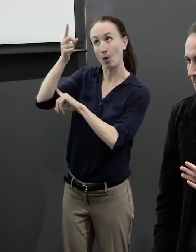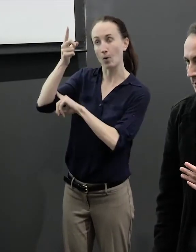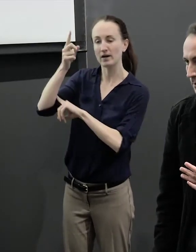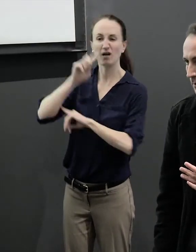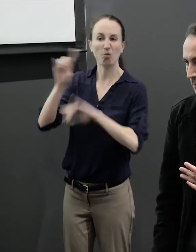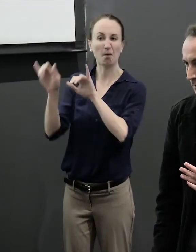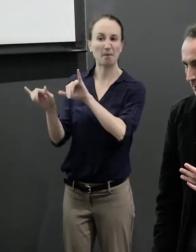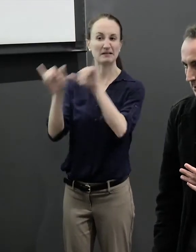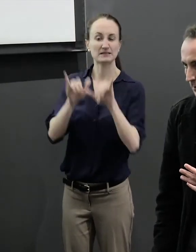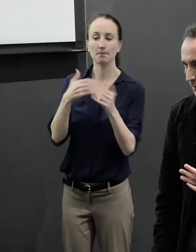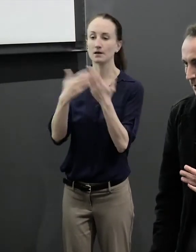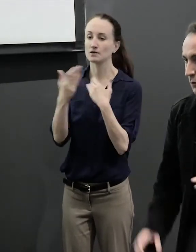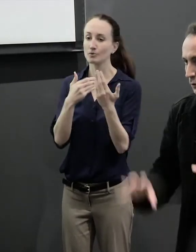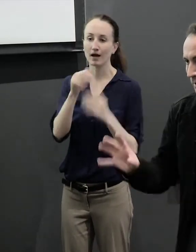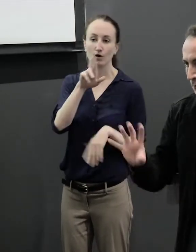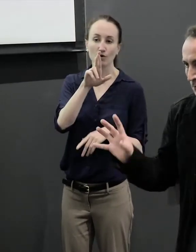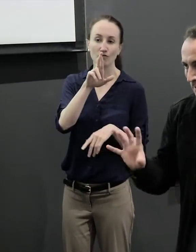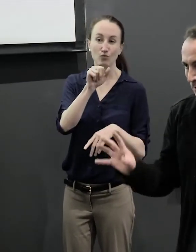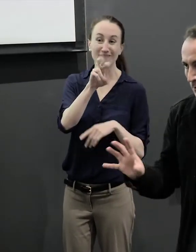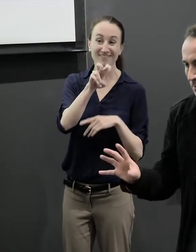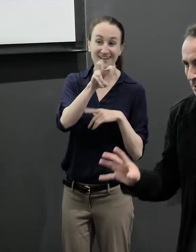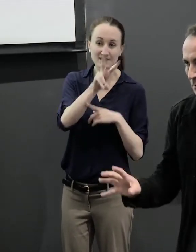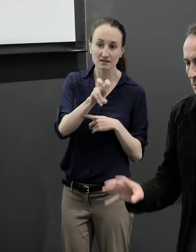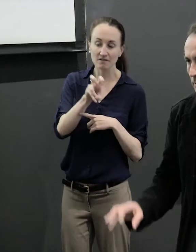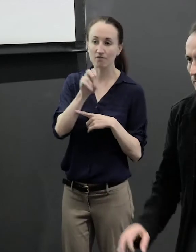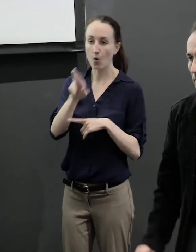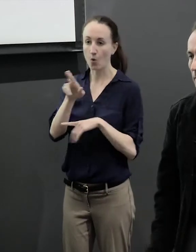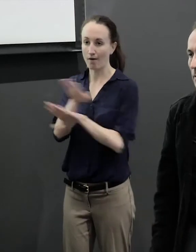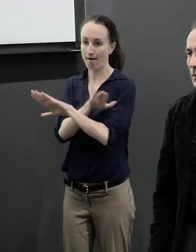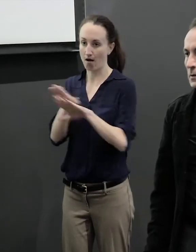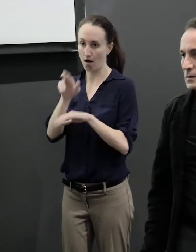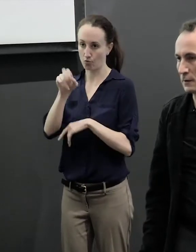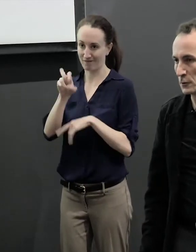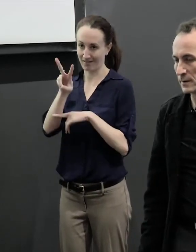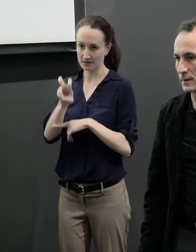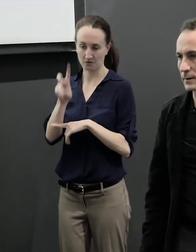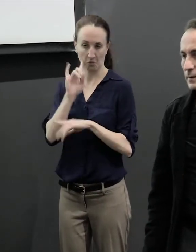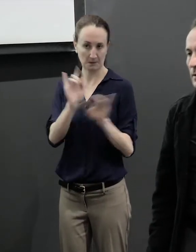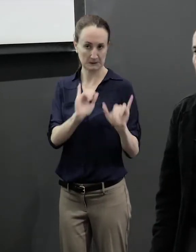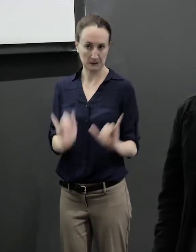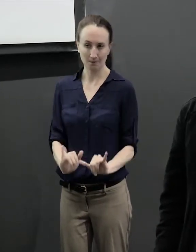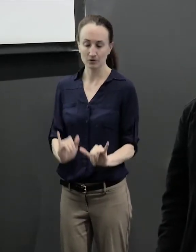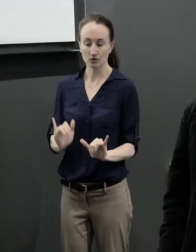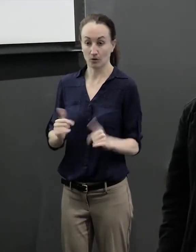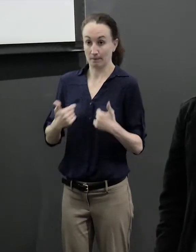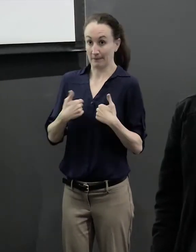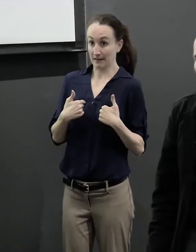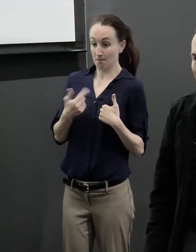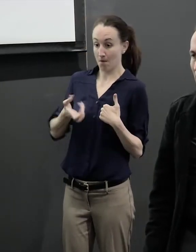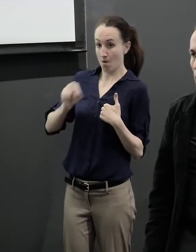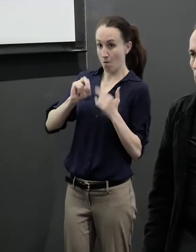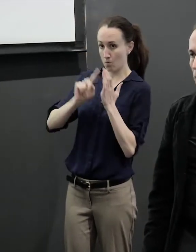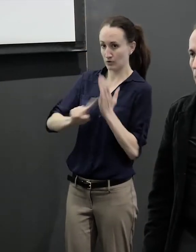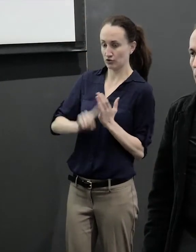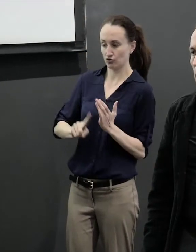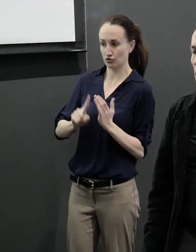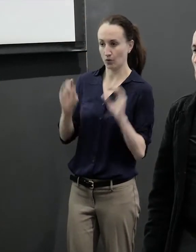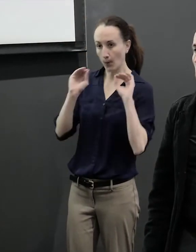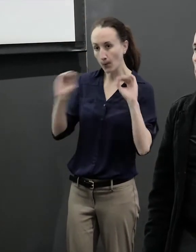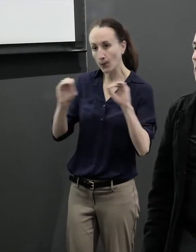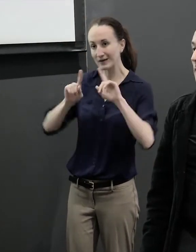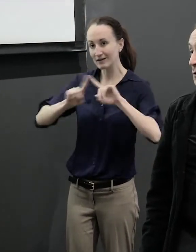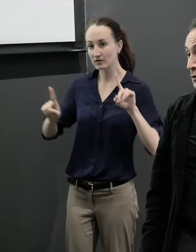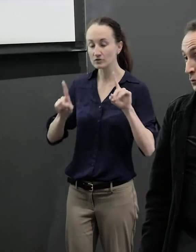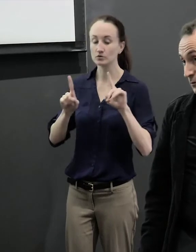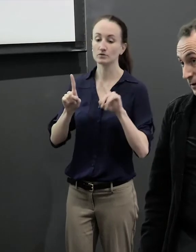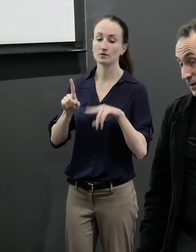non-reflexive. Okay, so I haven't found, in other words, differences in terms of iconic behavior